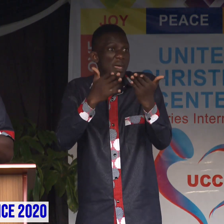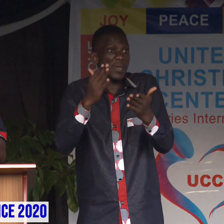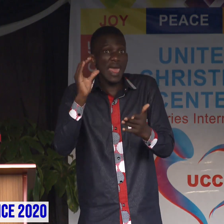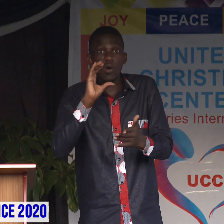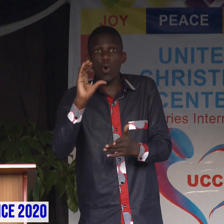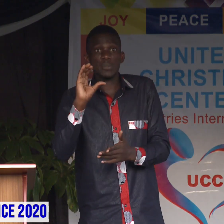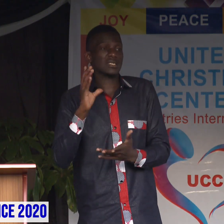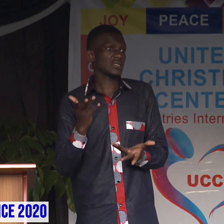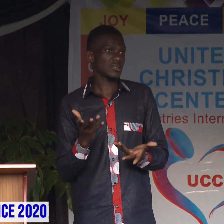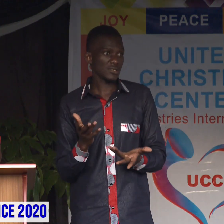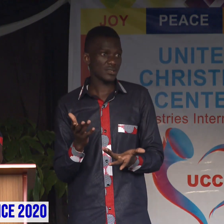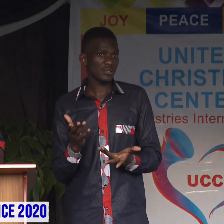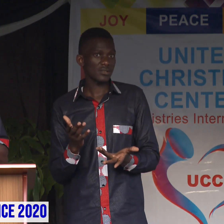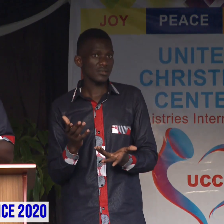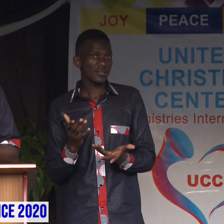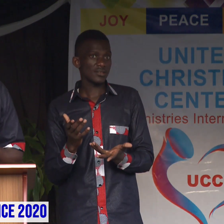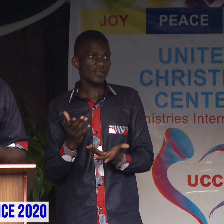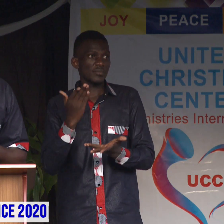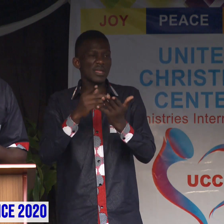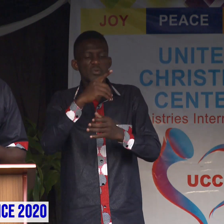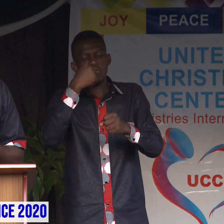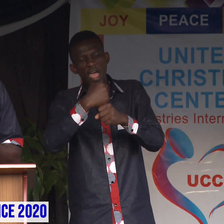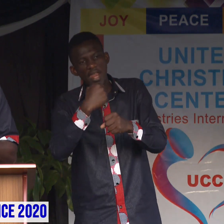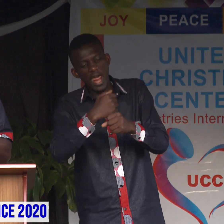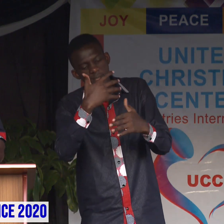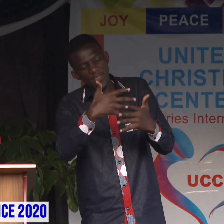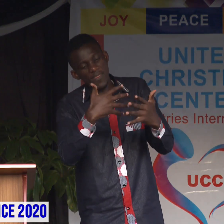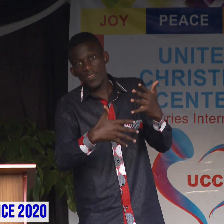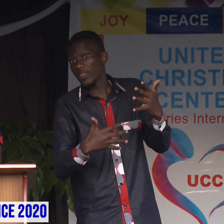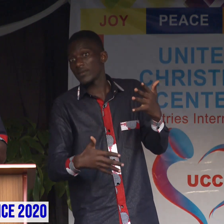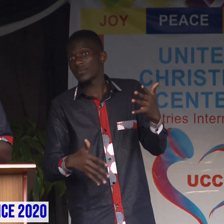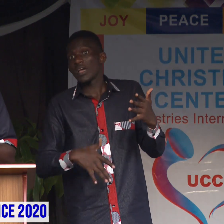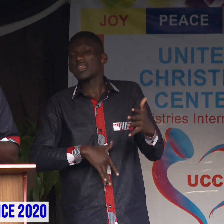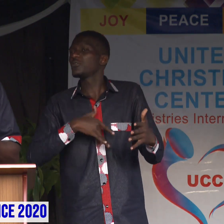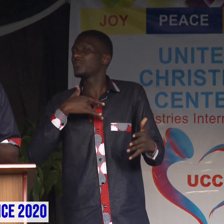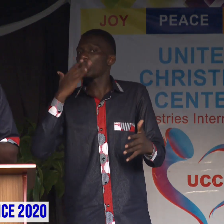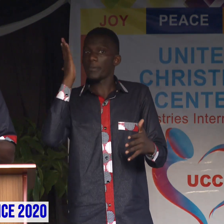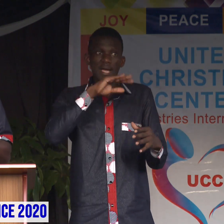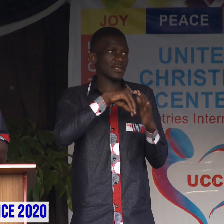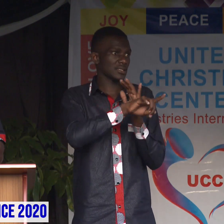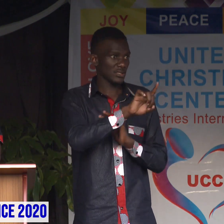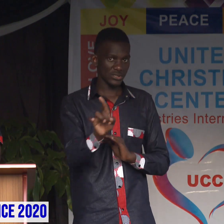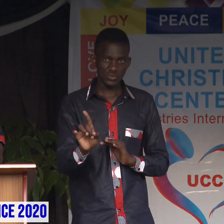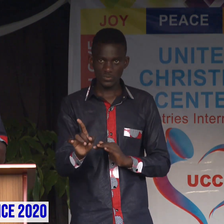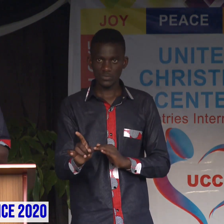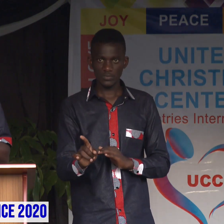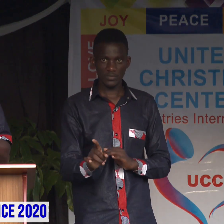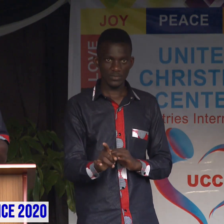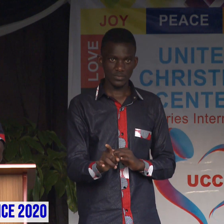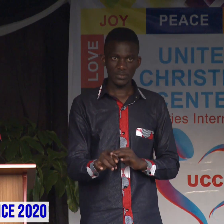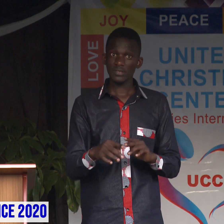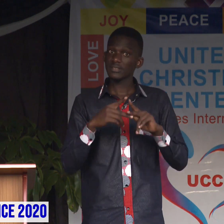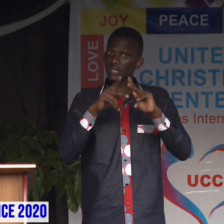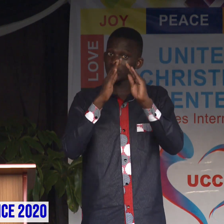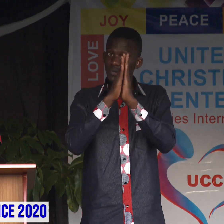not you leading on that committee, boba sigwa koze chino, if it's not you that has done ngo this, ngo ulira bubi mundayo, and you feel bad inside tani of you,